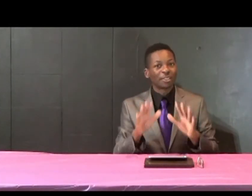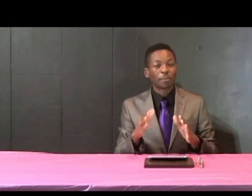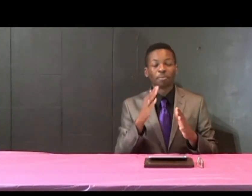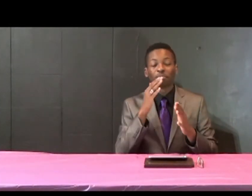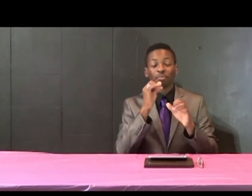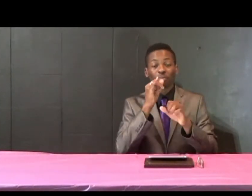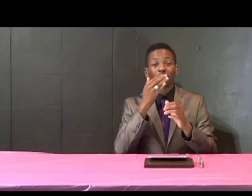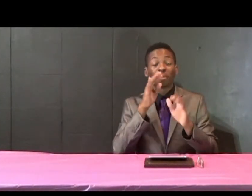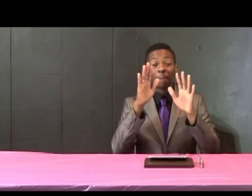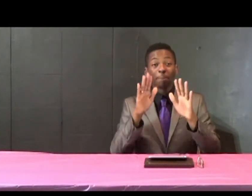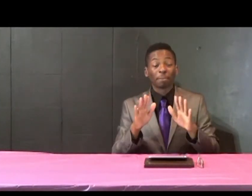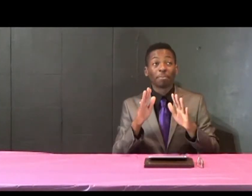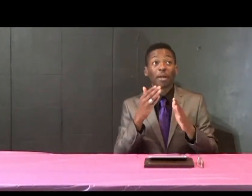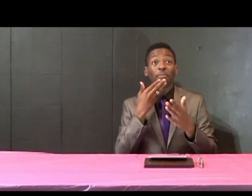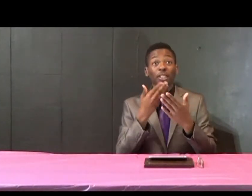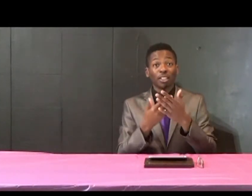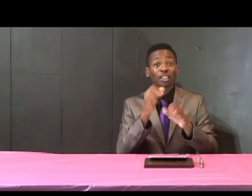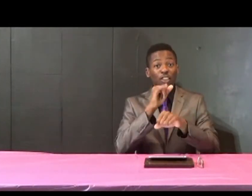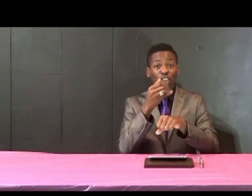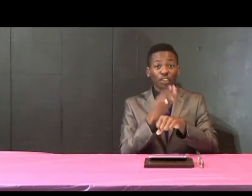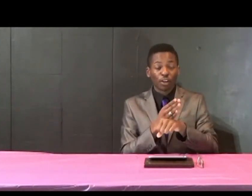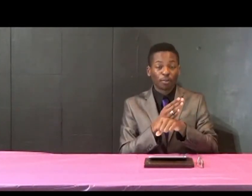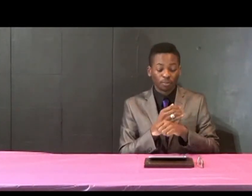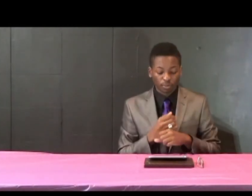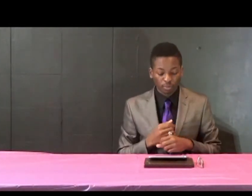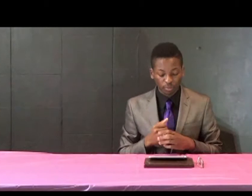Wow, he did some amazing things.